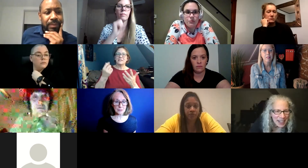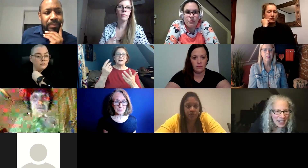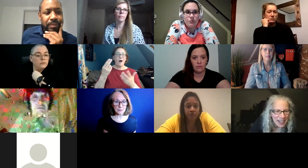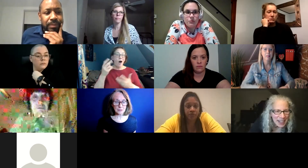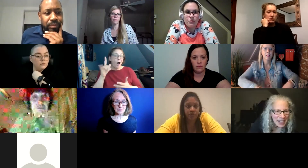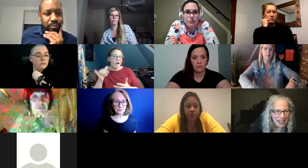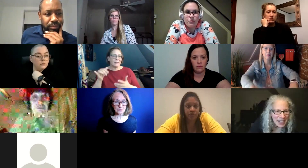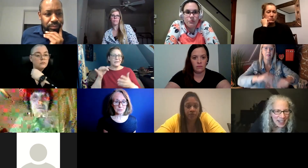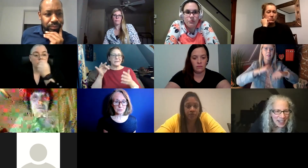if